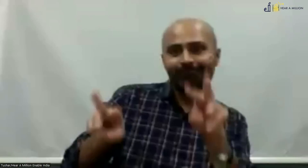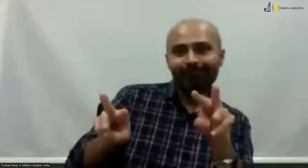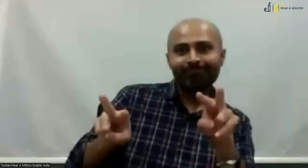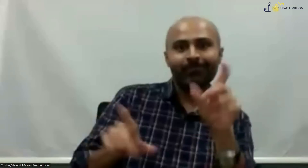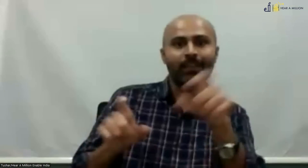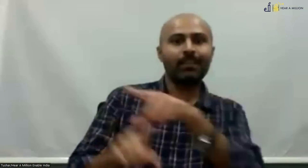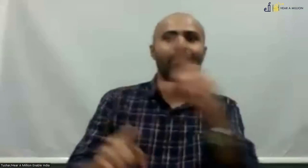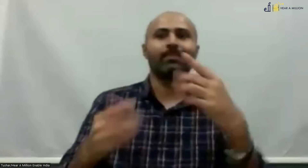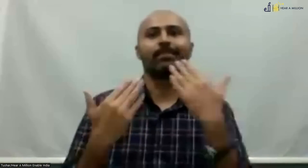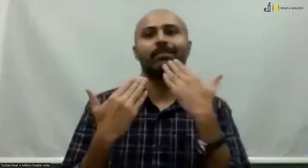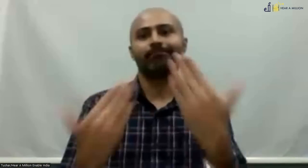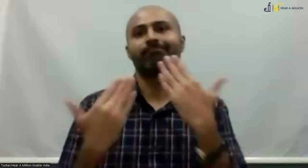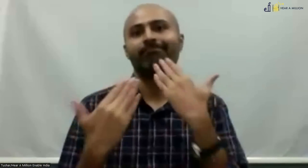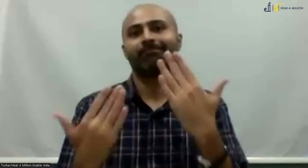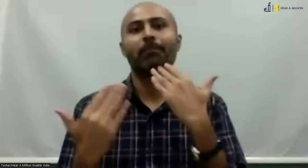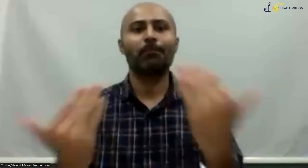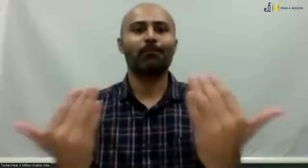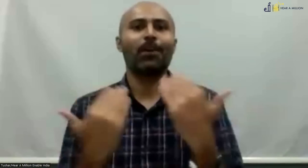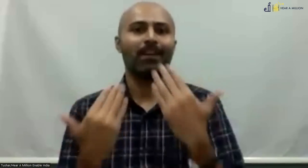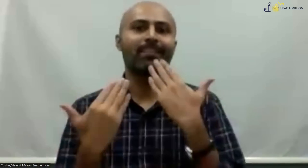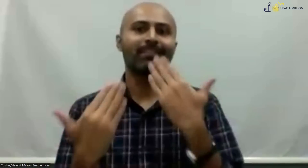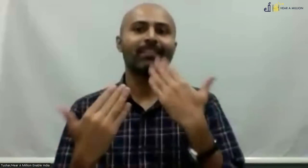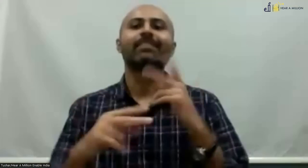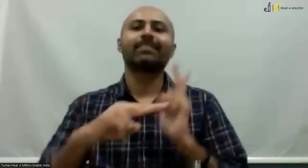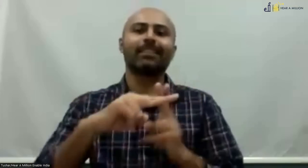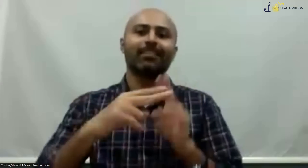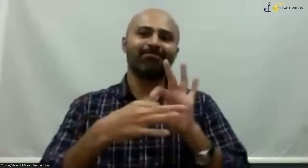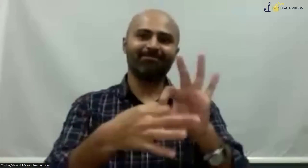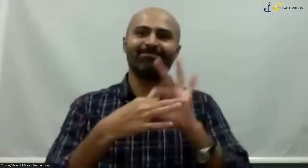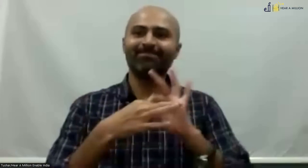not the least, thank you so much for all the patients,